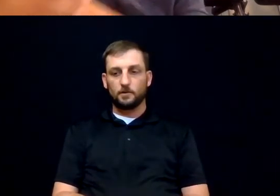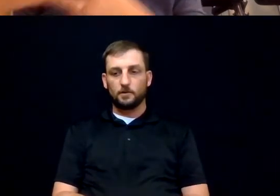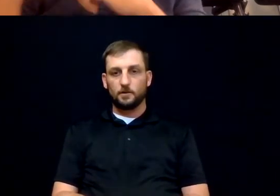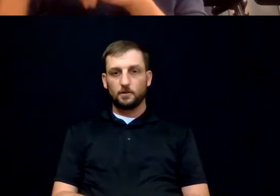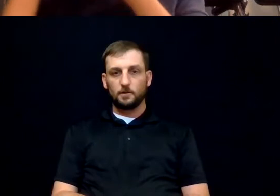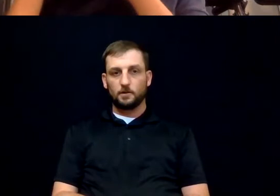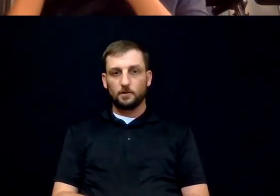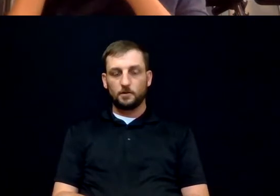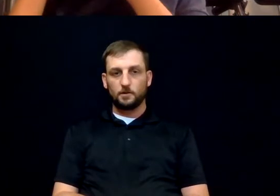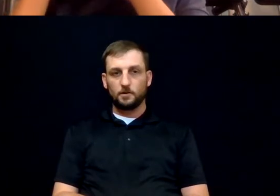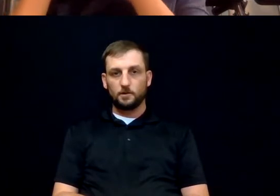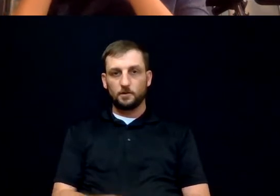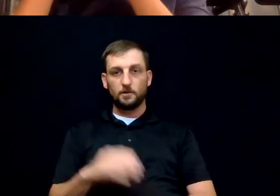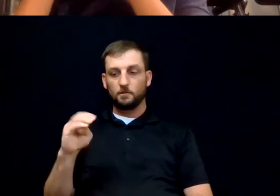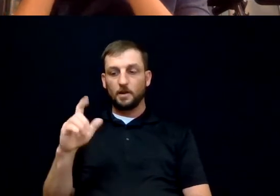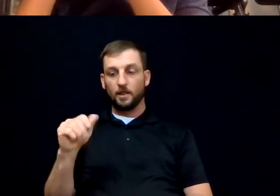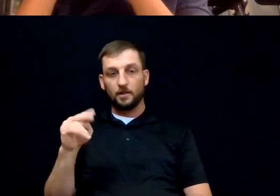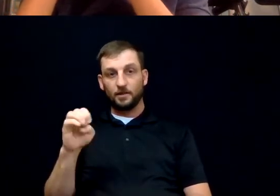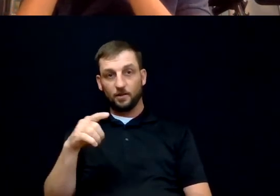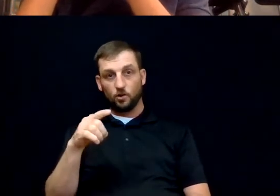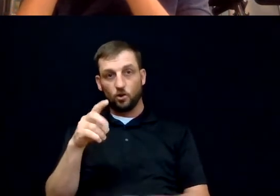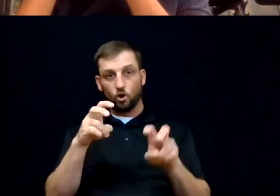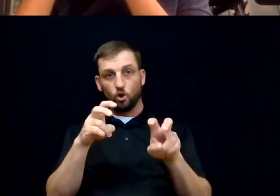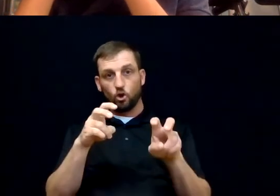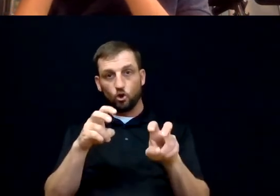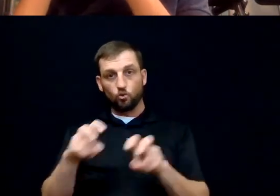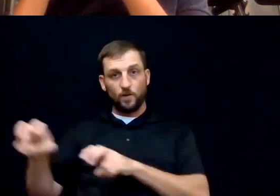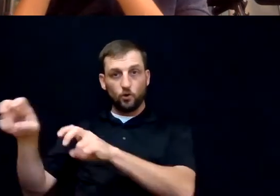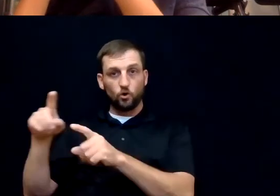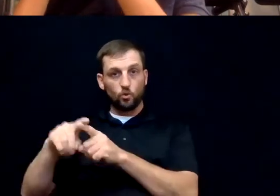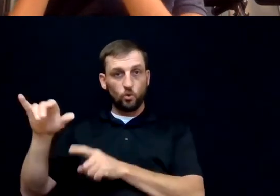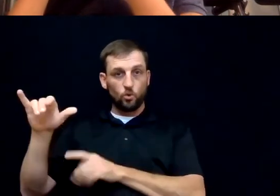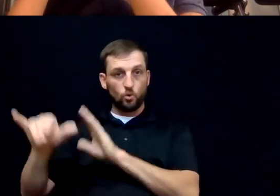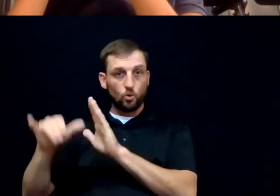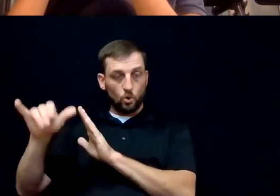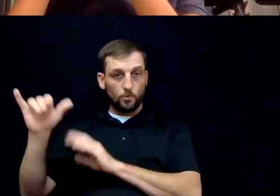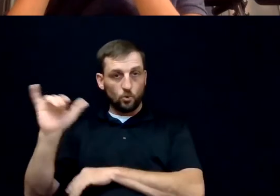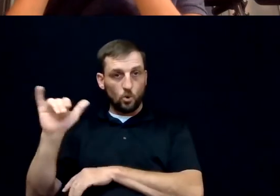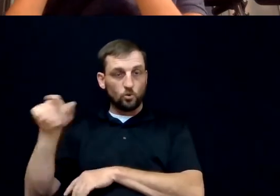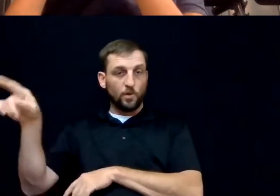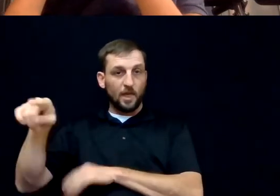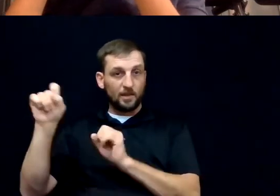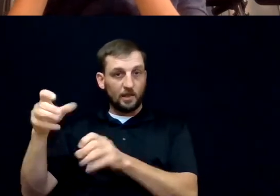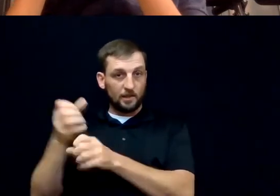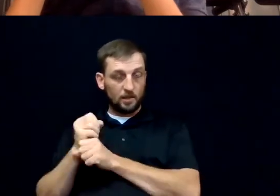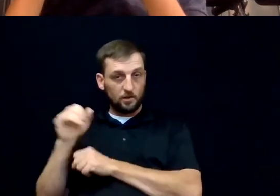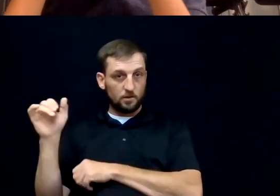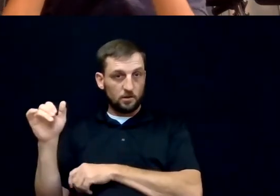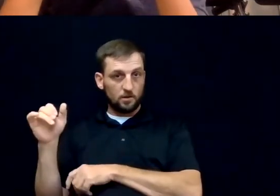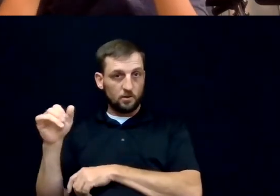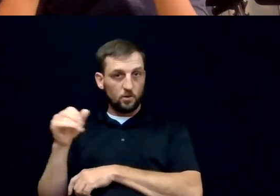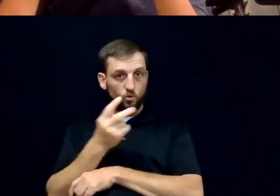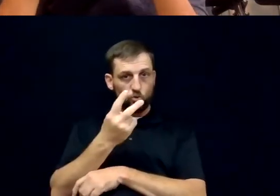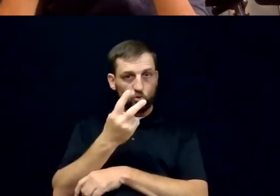And Melanie, can you transfer that link over to our YouTube so the people on YouTube can get that link? Well, it's 2 different